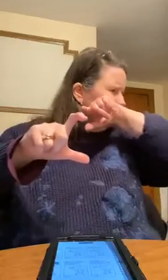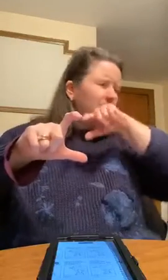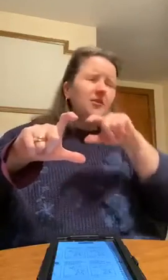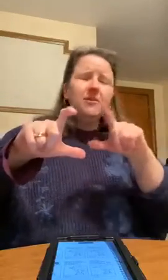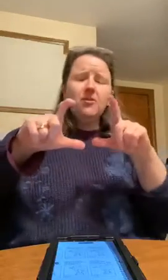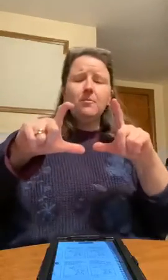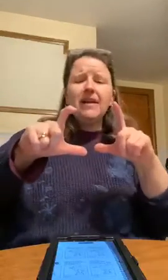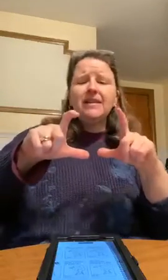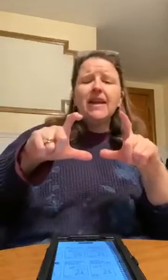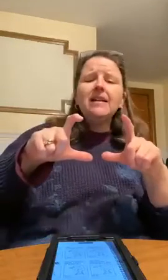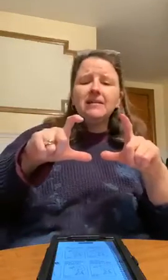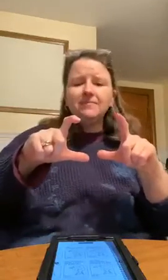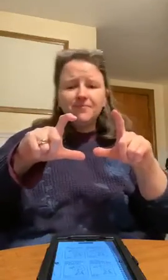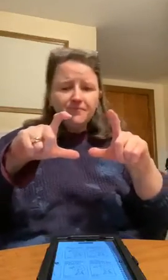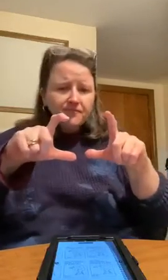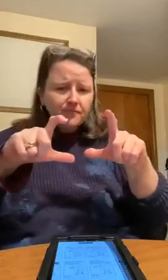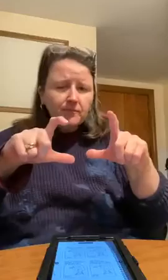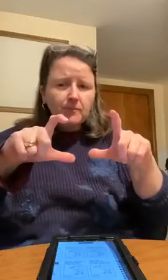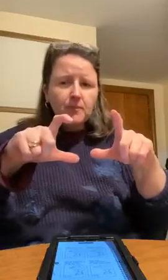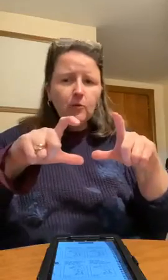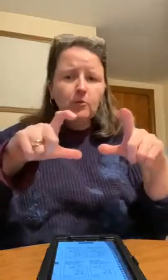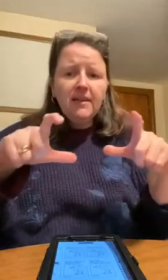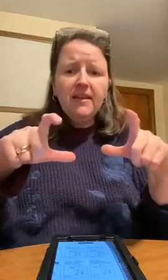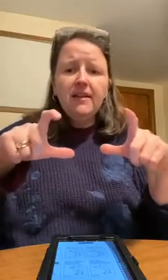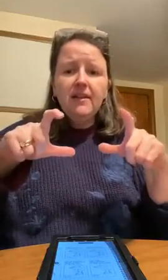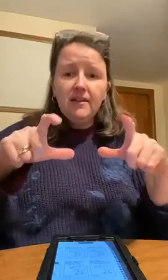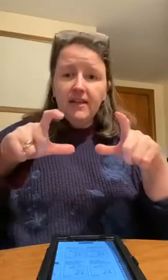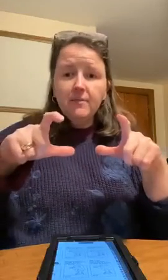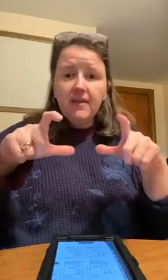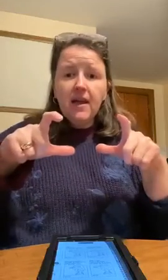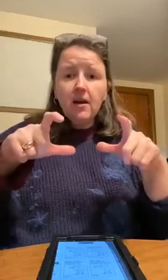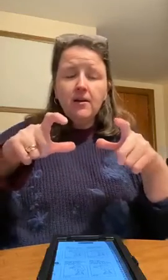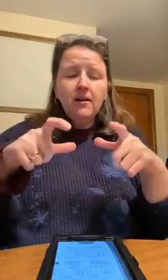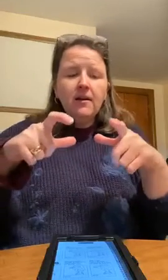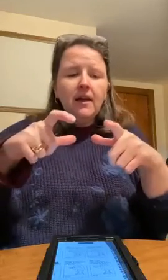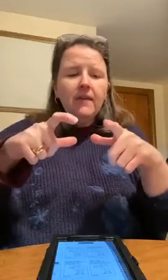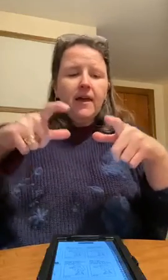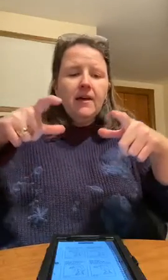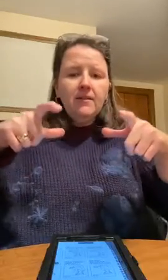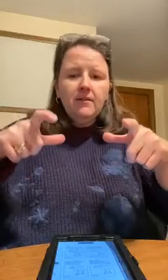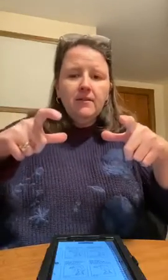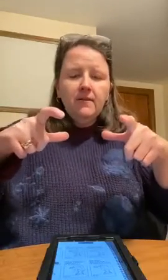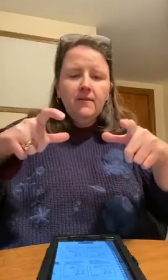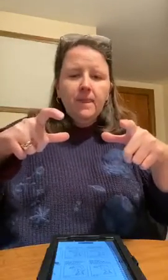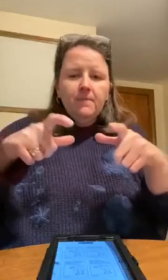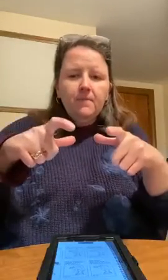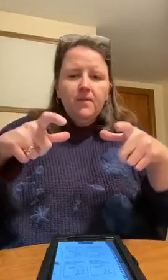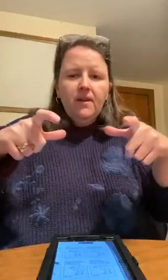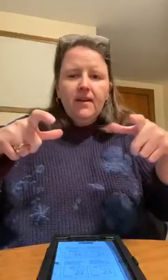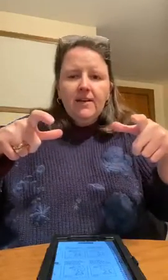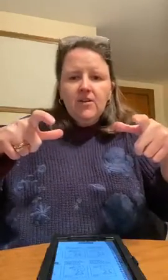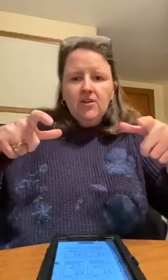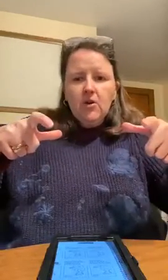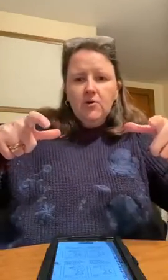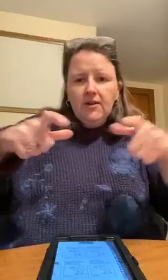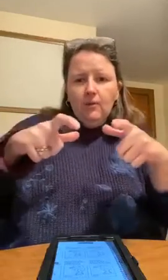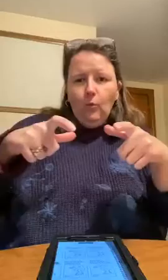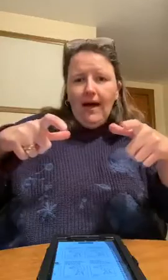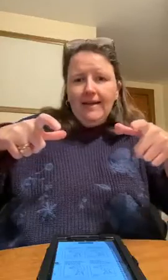excuse me, your bent L it'll be there, and then you can kind of show, you can widen it to